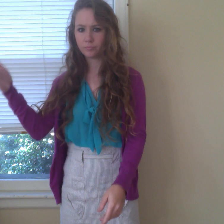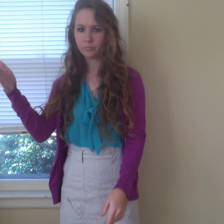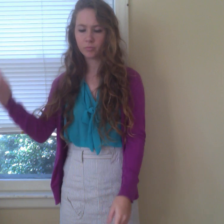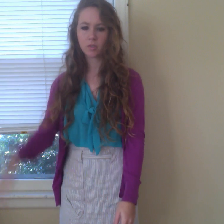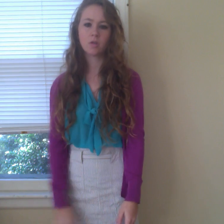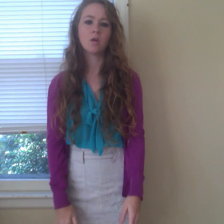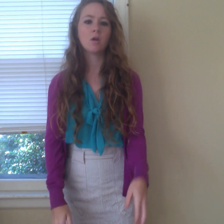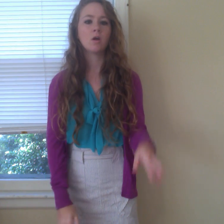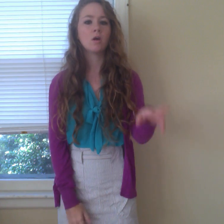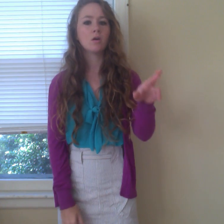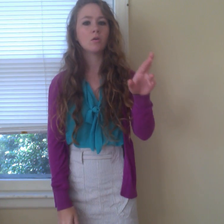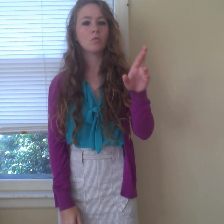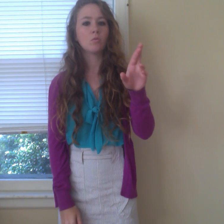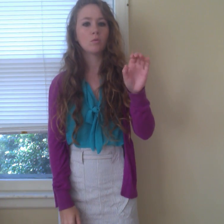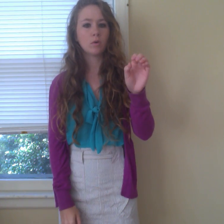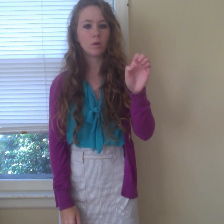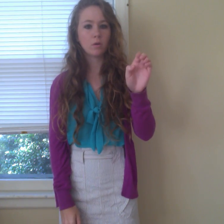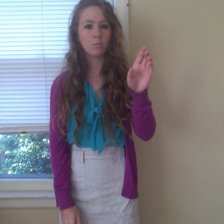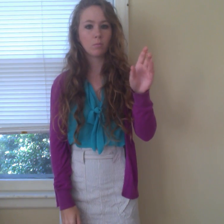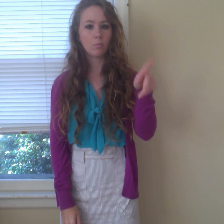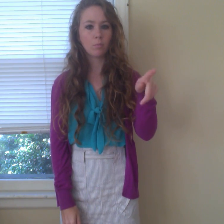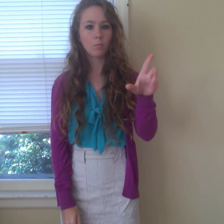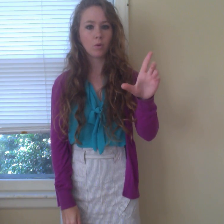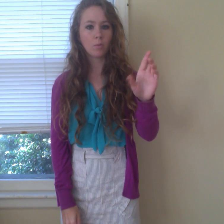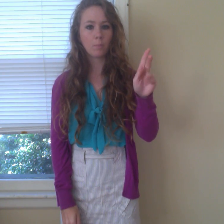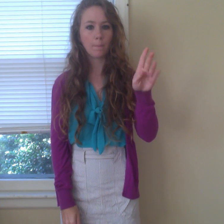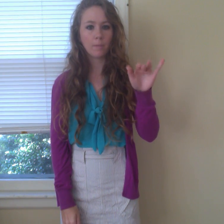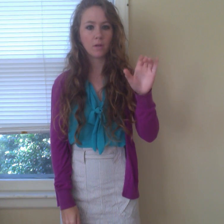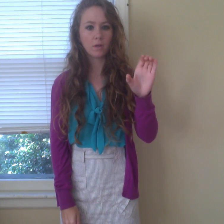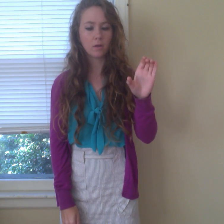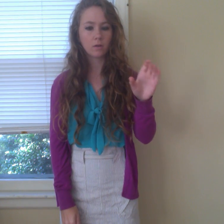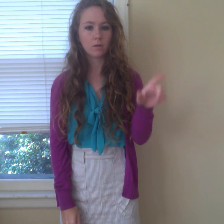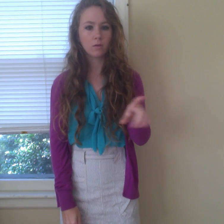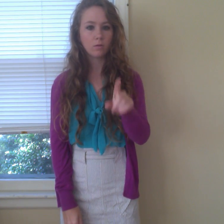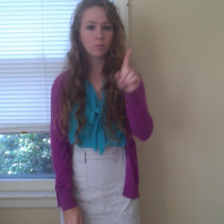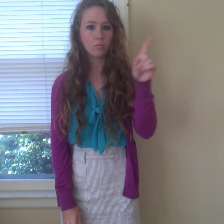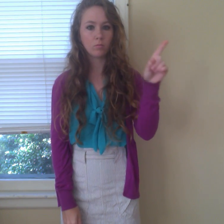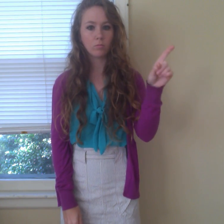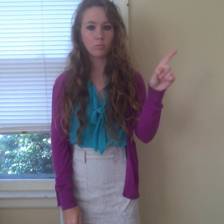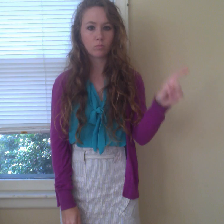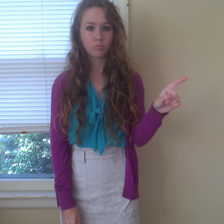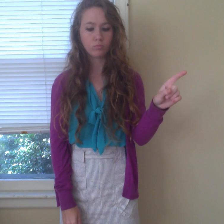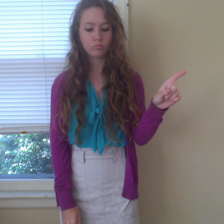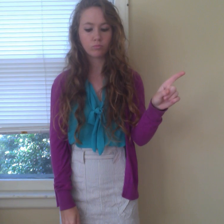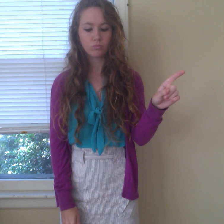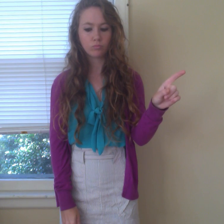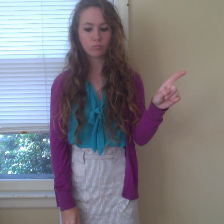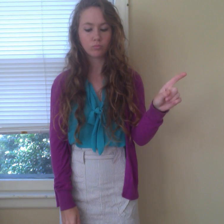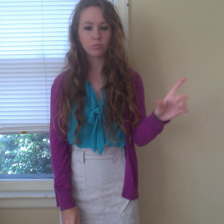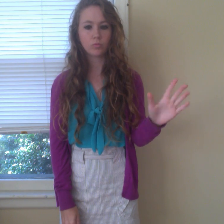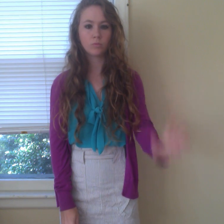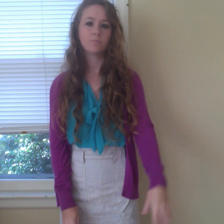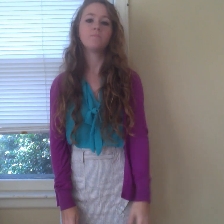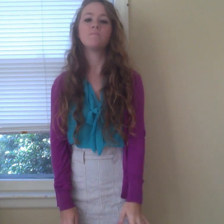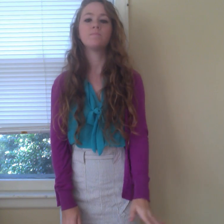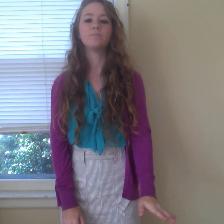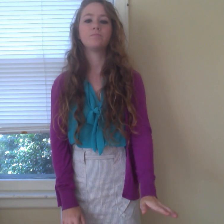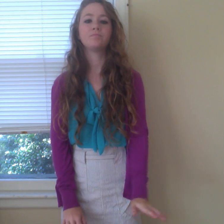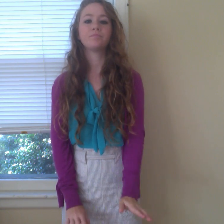will show government having zero power on the far right to having 100% power on the far left. At the extreme right,